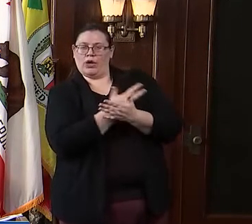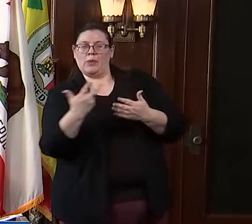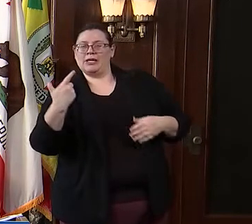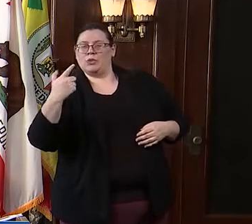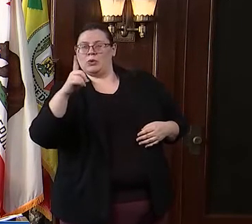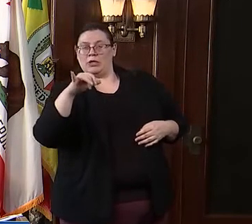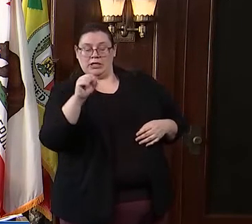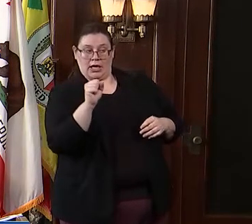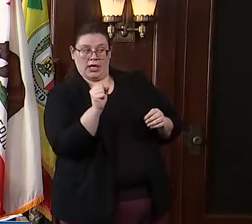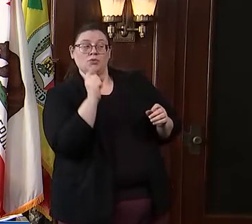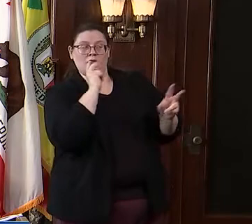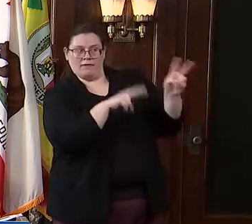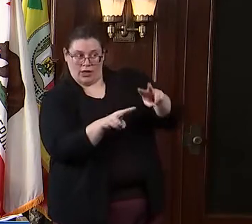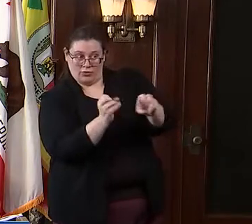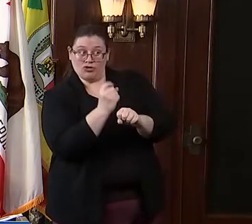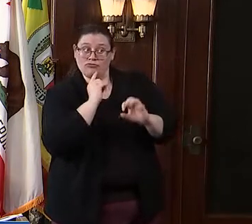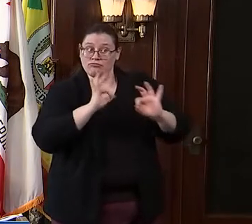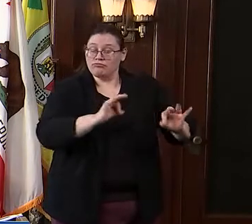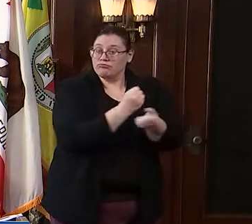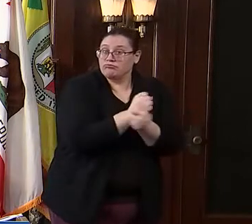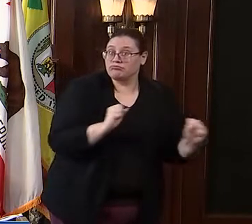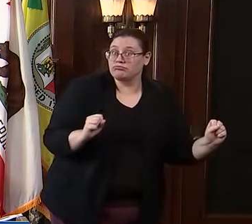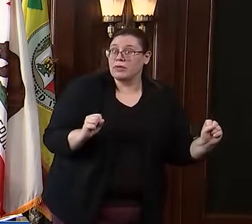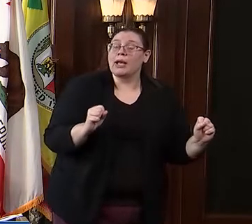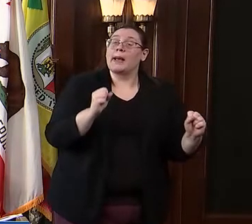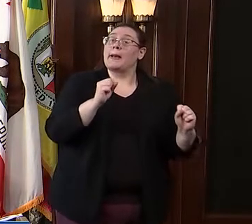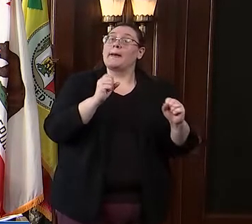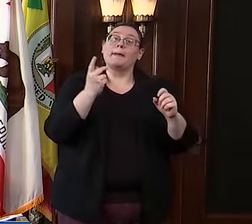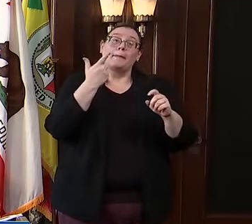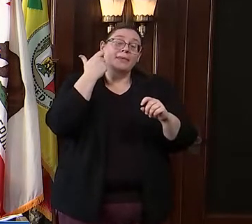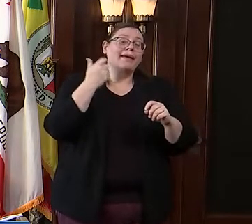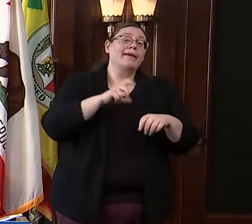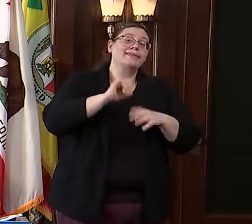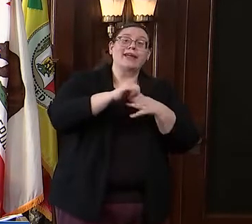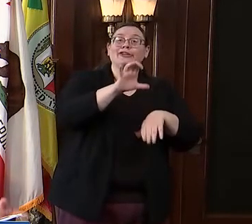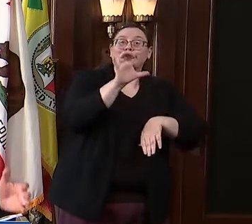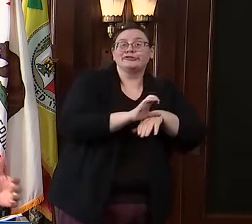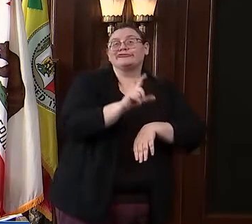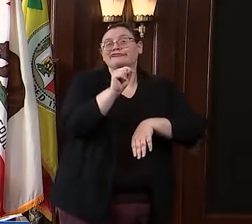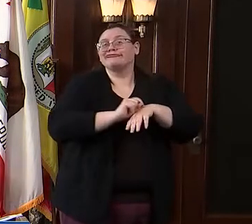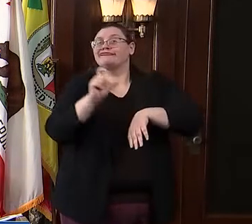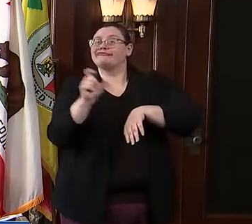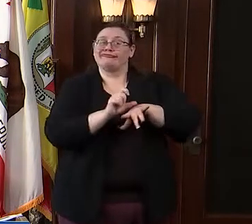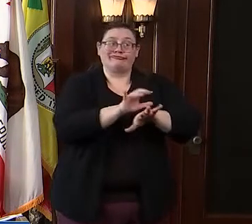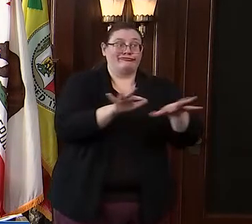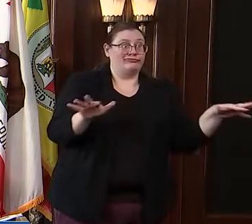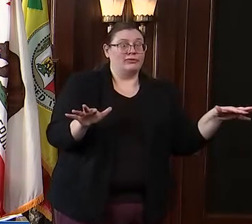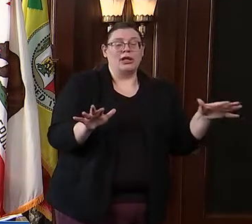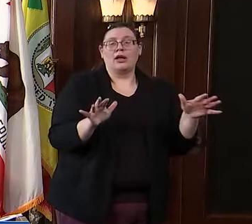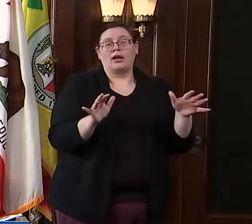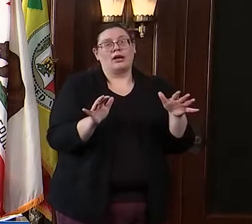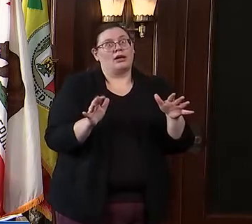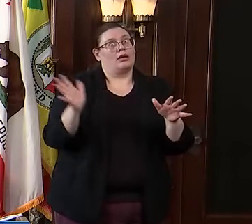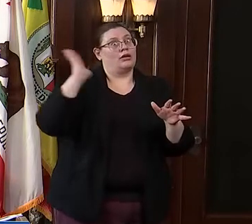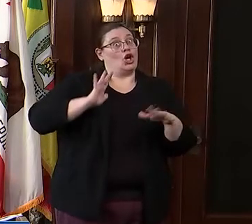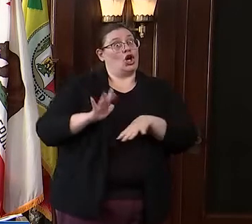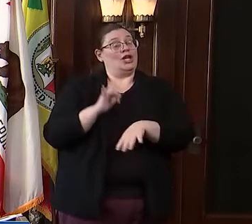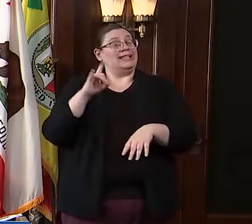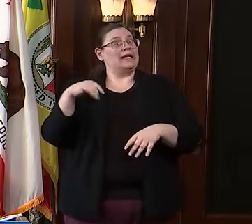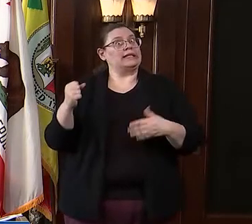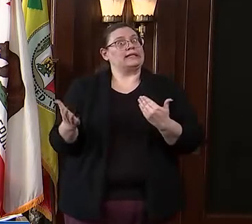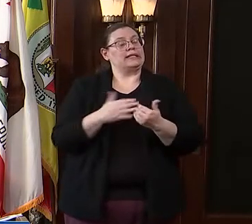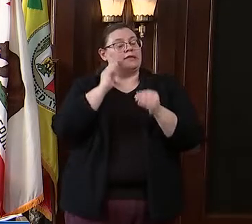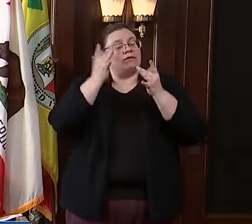appropriate safeguards are there, because our houses of worship across this nation were some of the most dangerous places of spread early on.